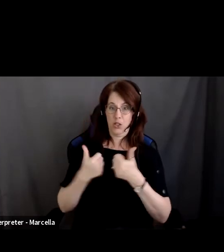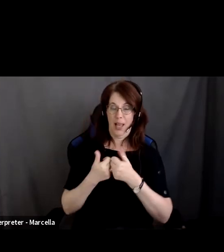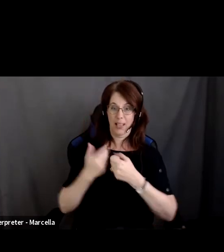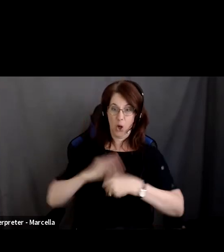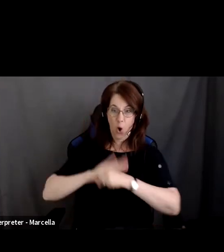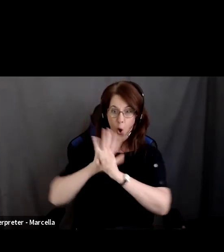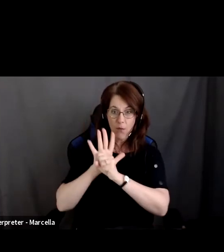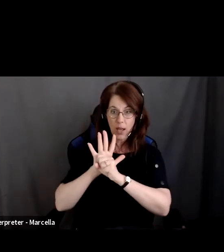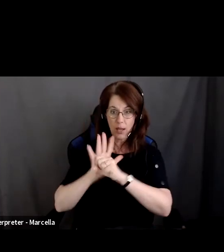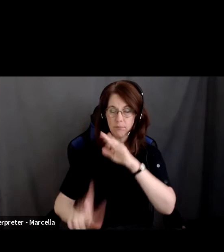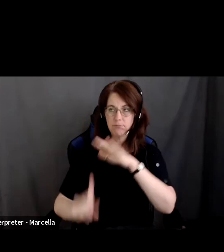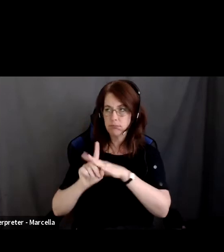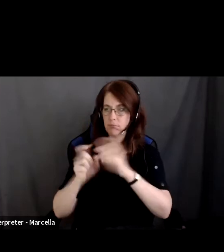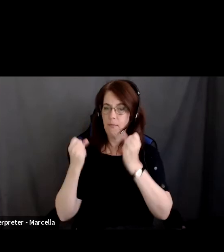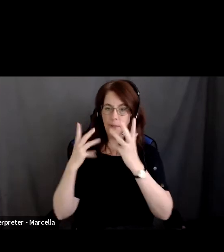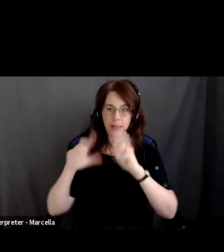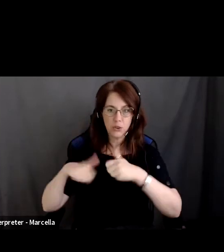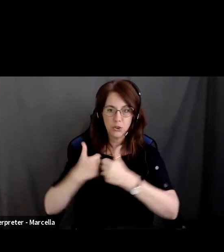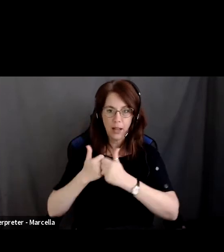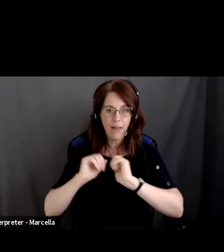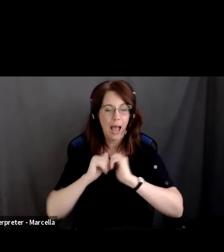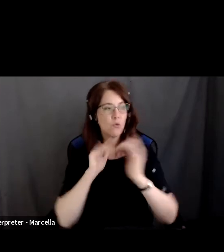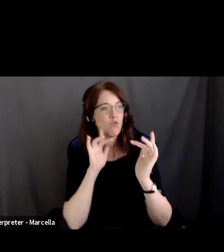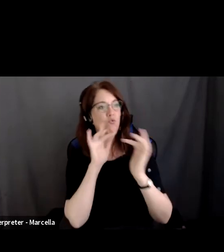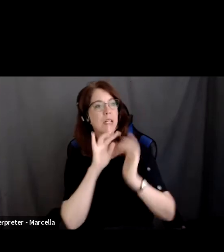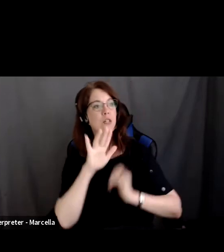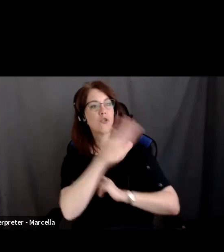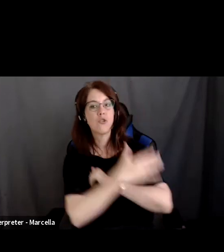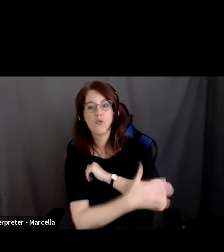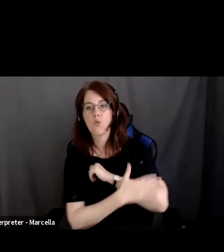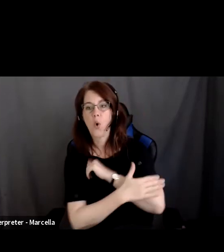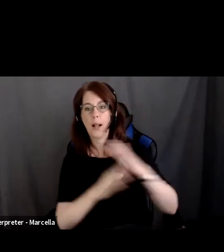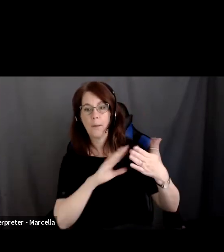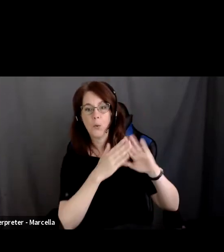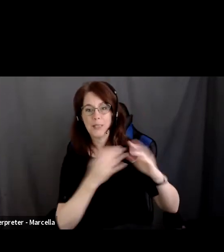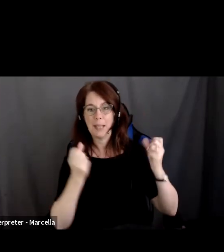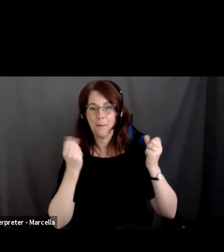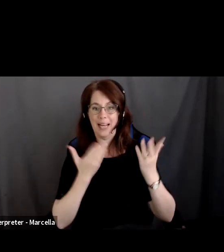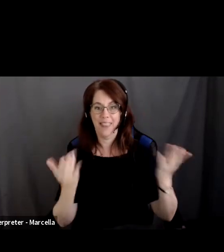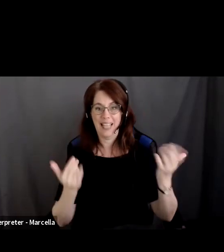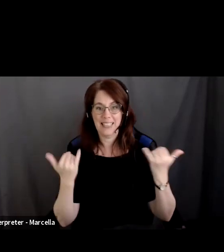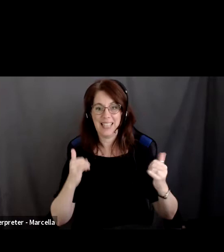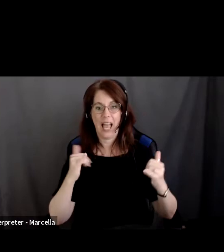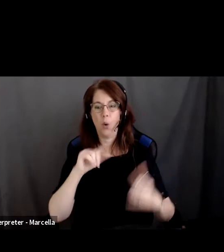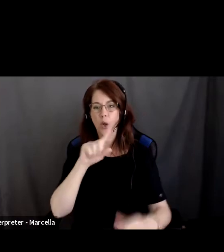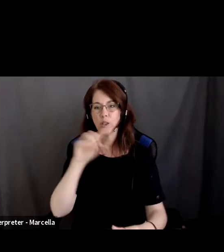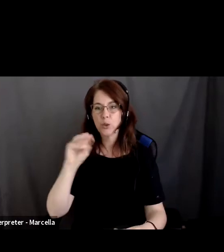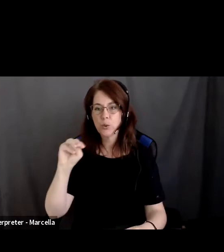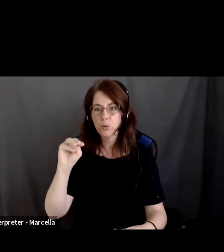has presented to reaching rural communities, in that lots of things are now on Zoom